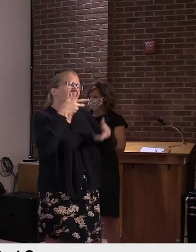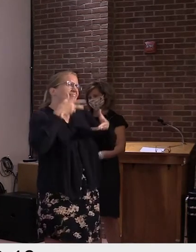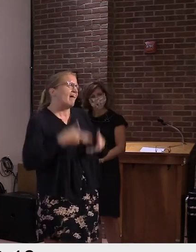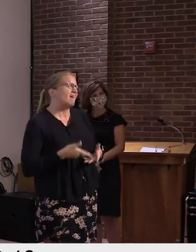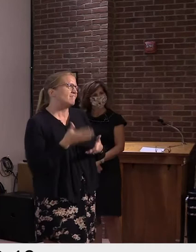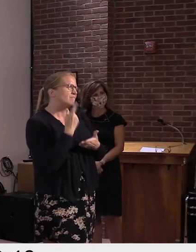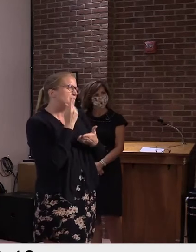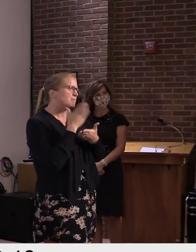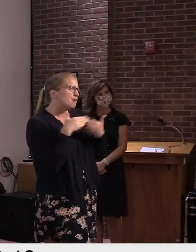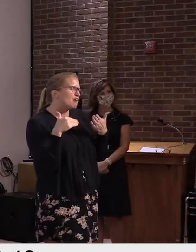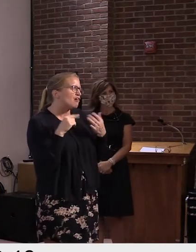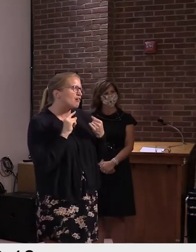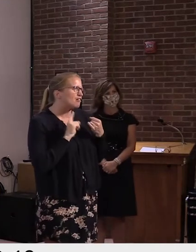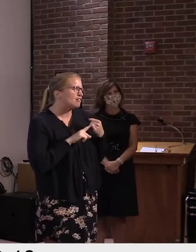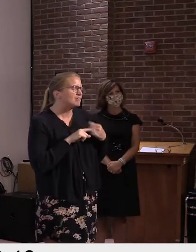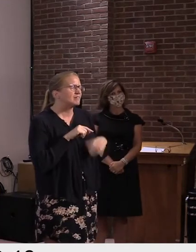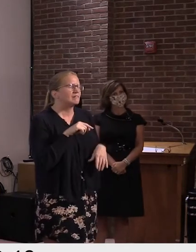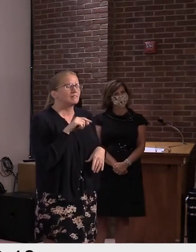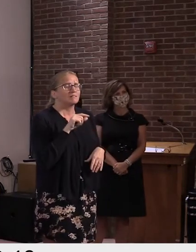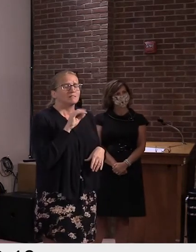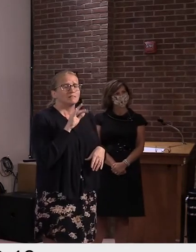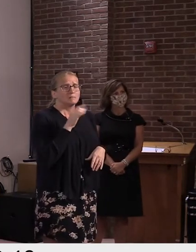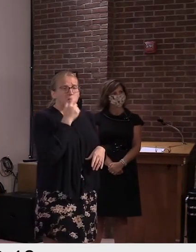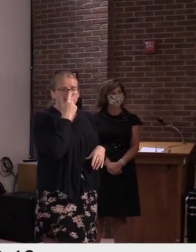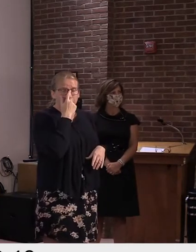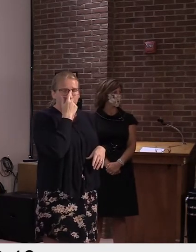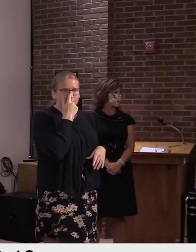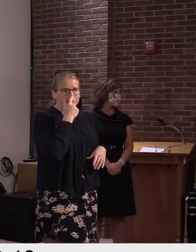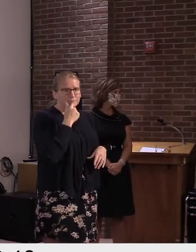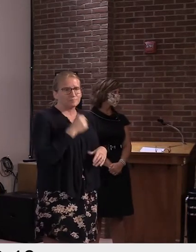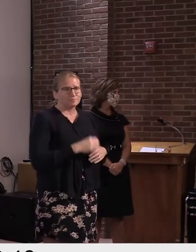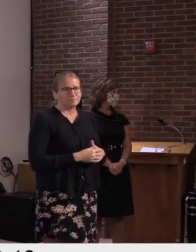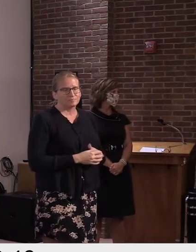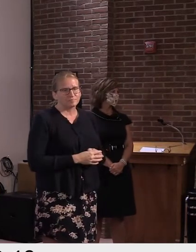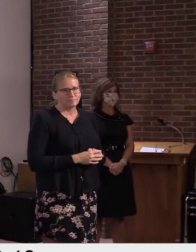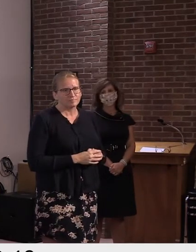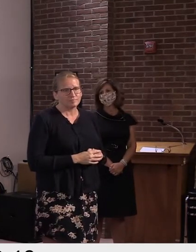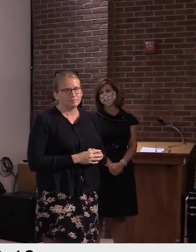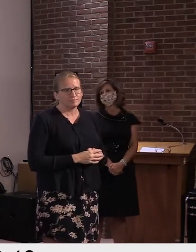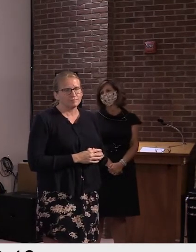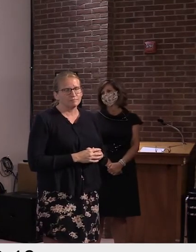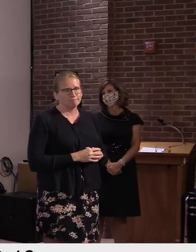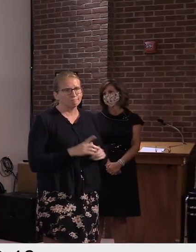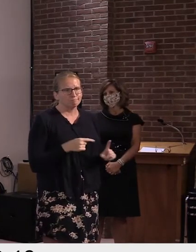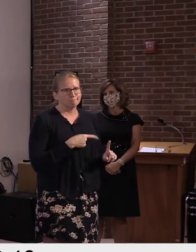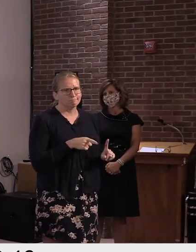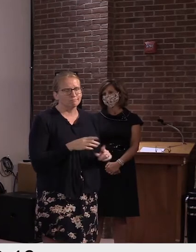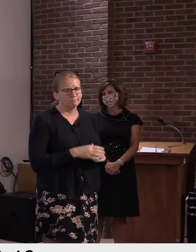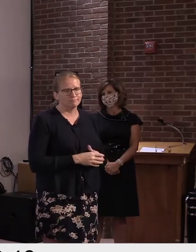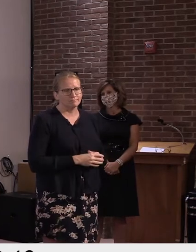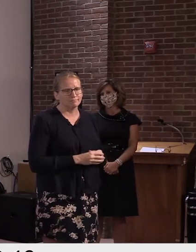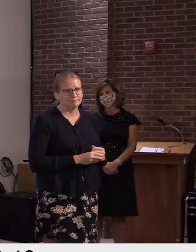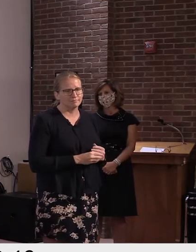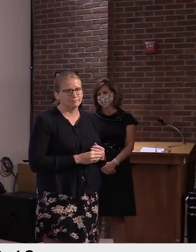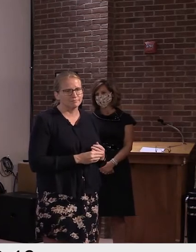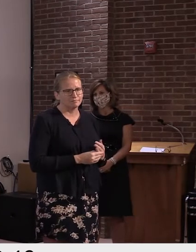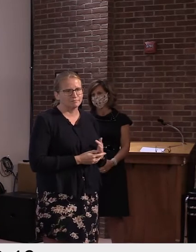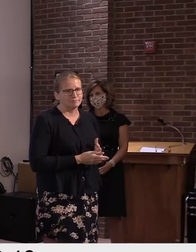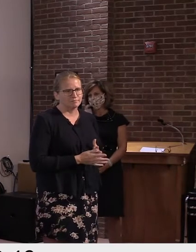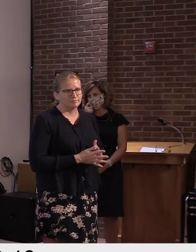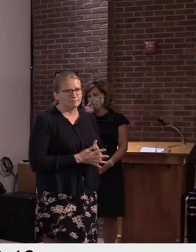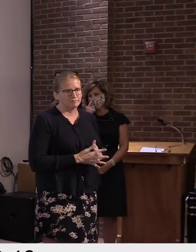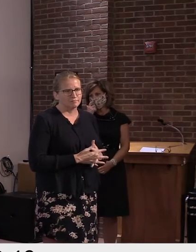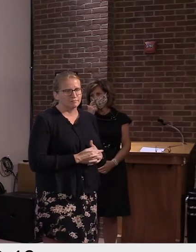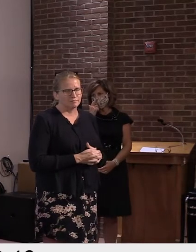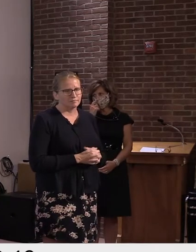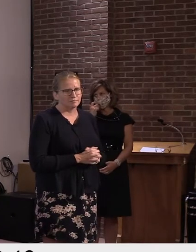think it's generally known that there are many people who are